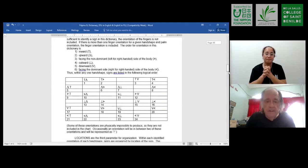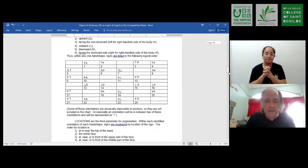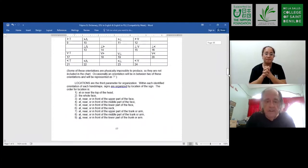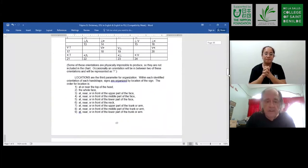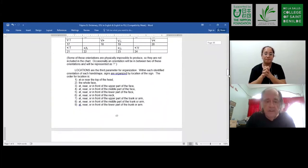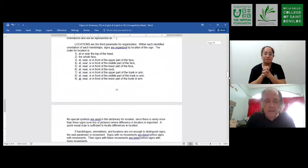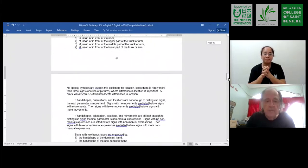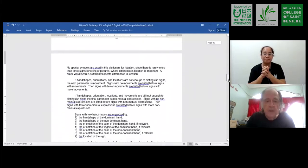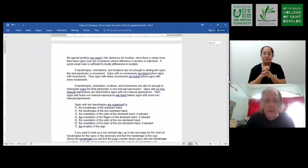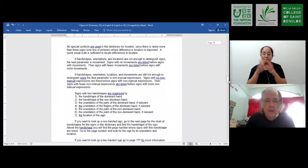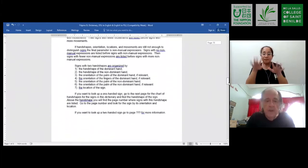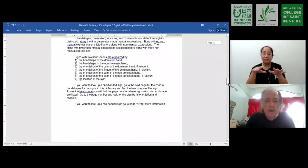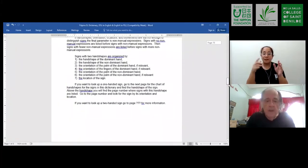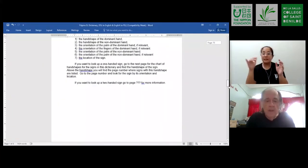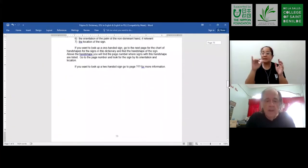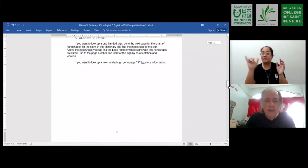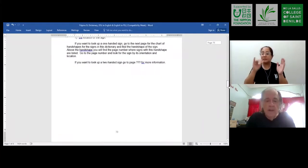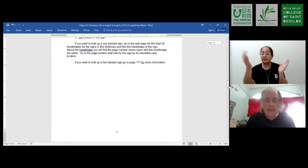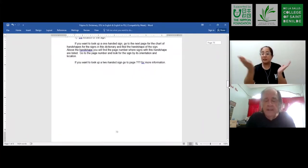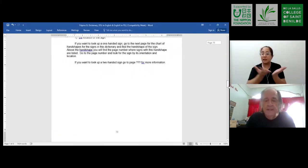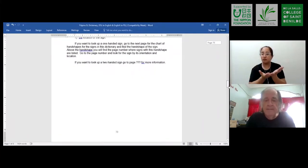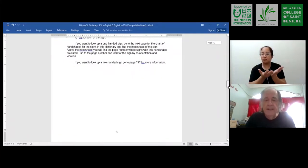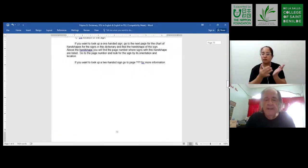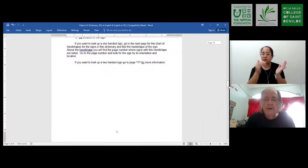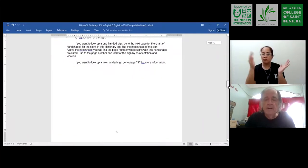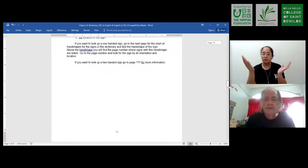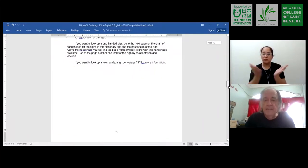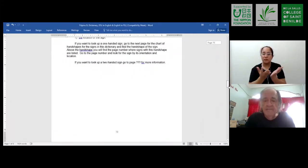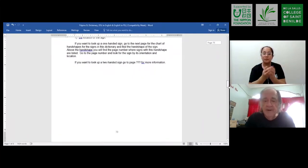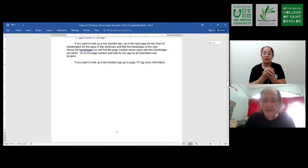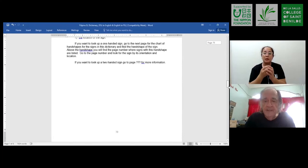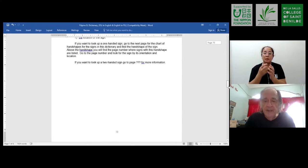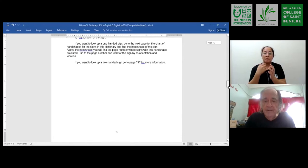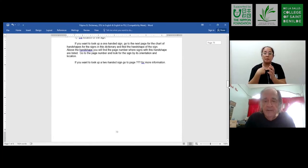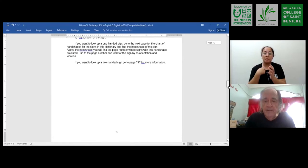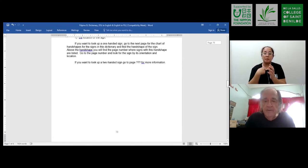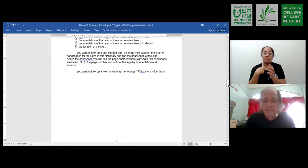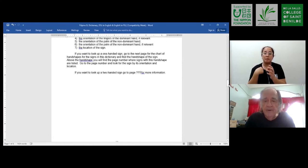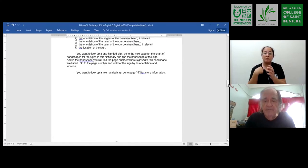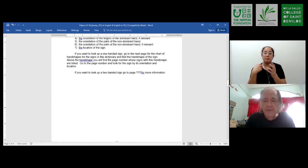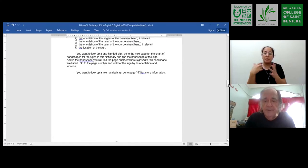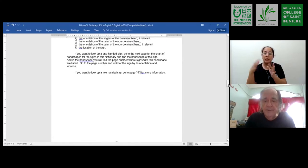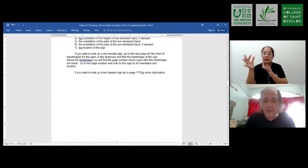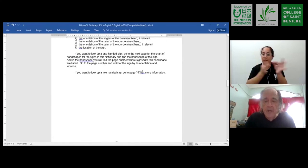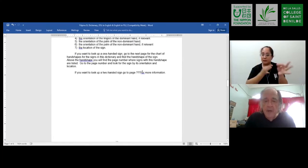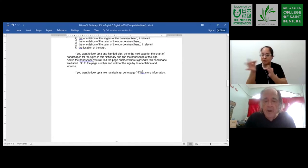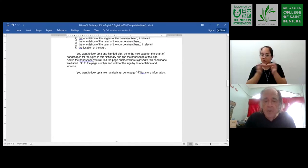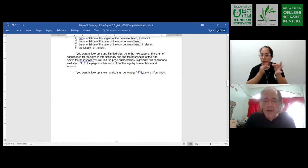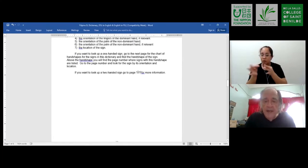okay, as the introduction. And it explains all the stuff I explained to you for information. When I have